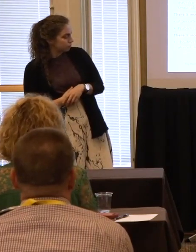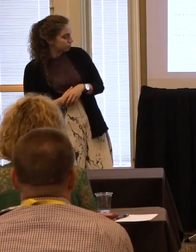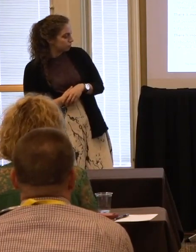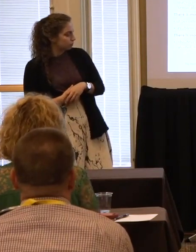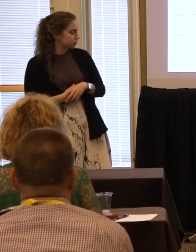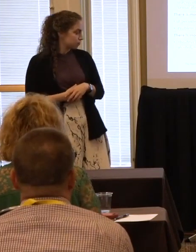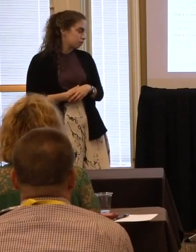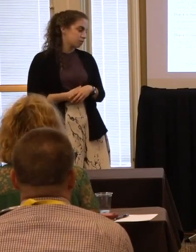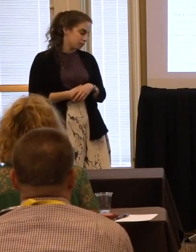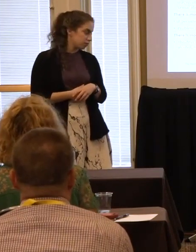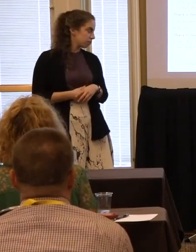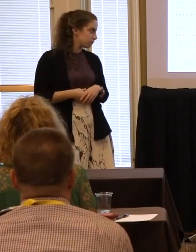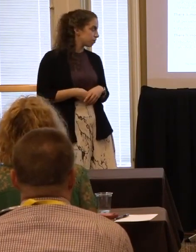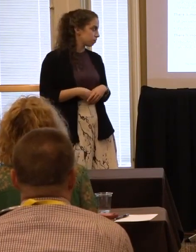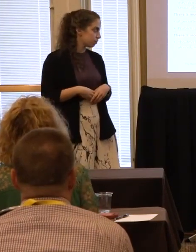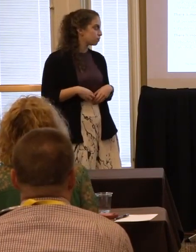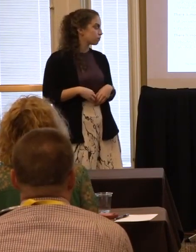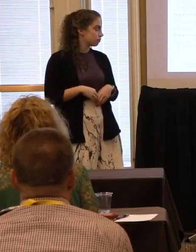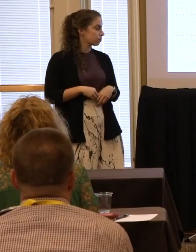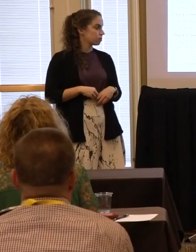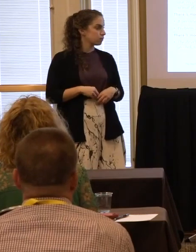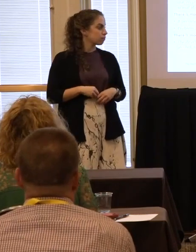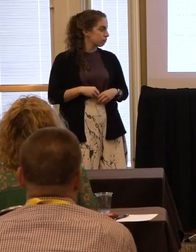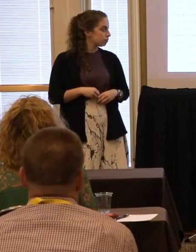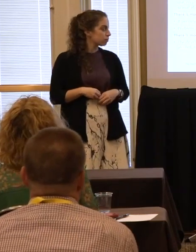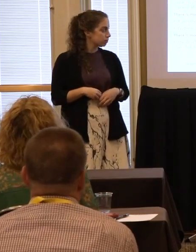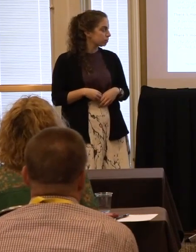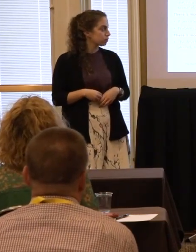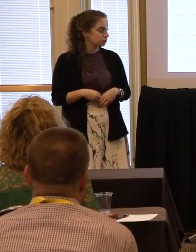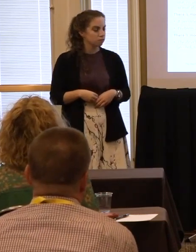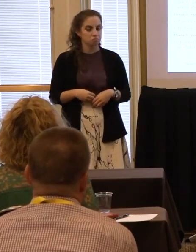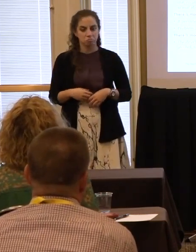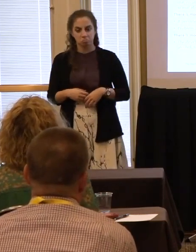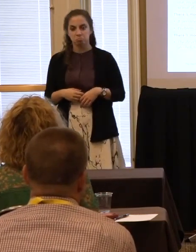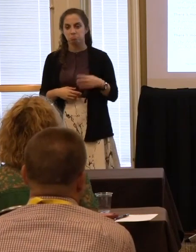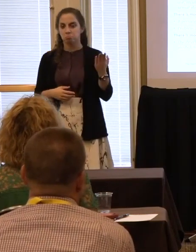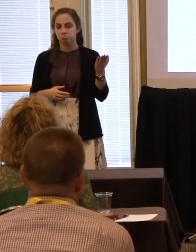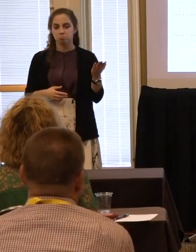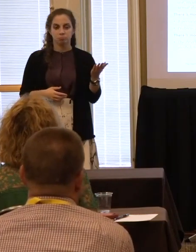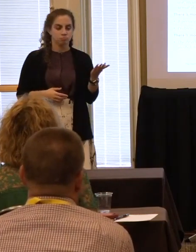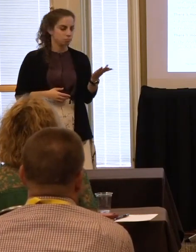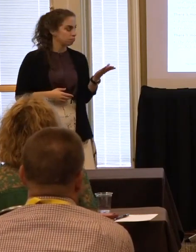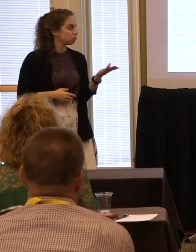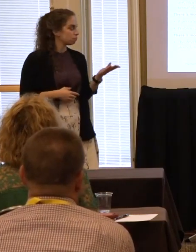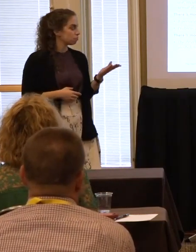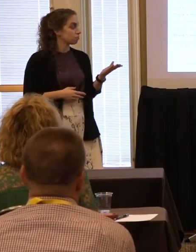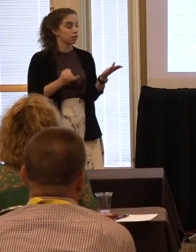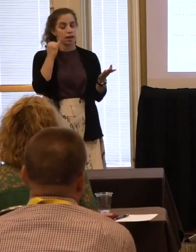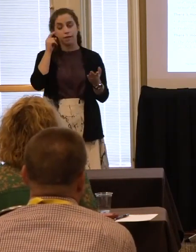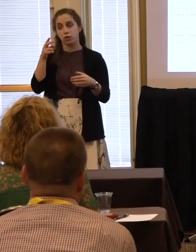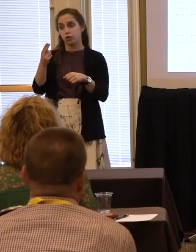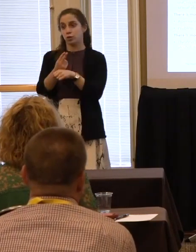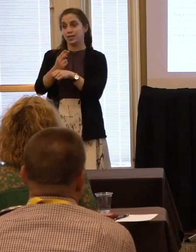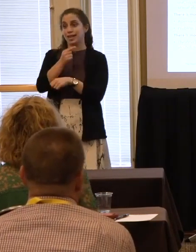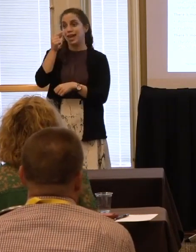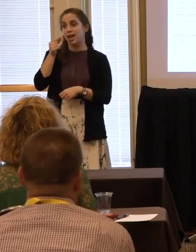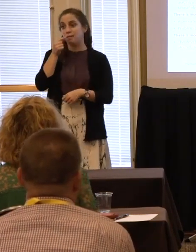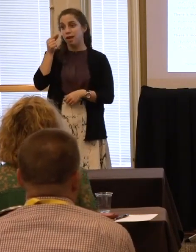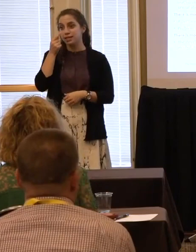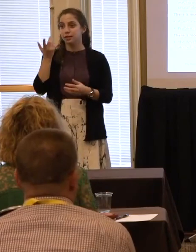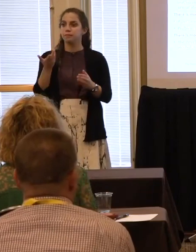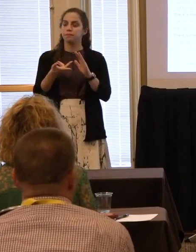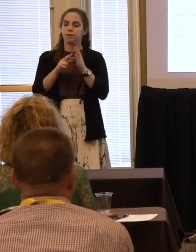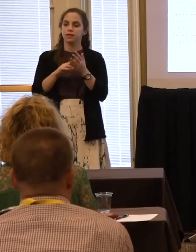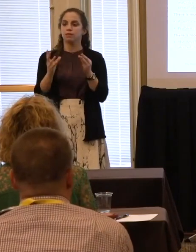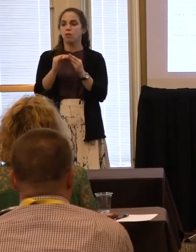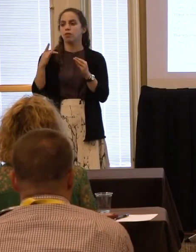including alcohol, tobacco, and other illicit drugs. So if you are using cannabis, you're more